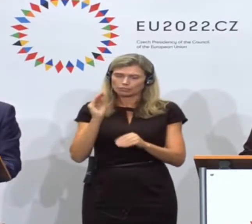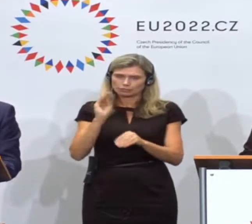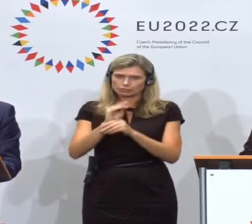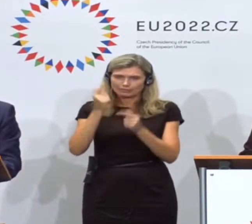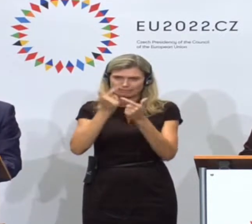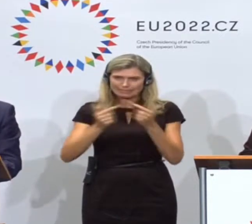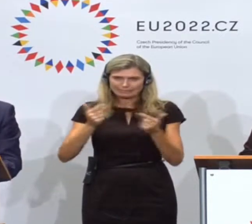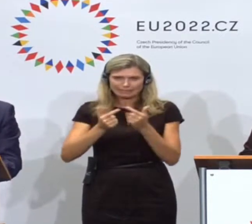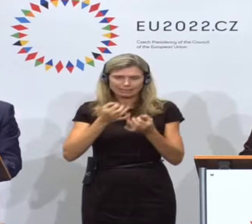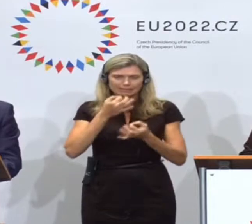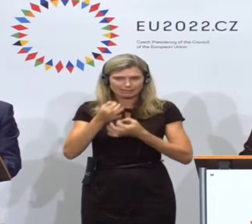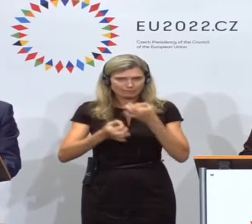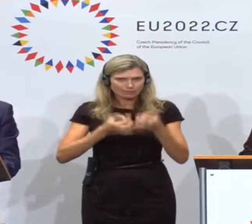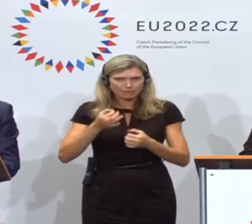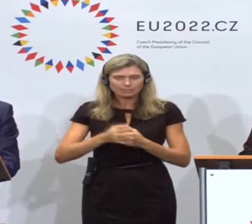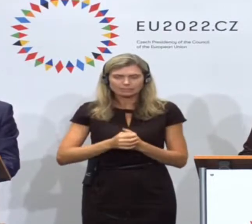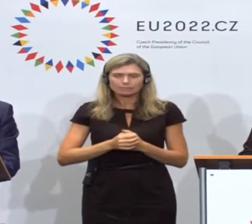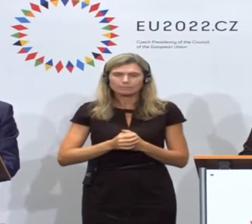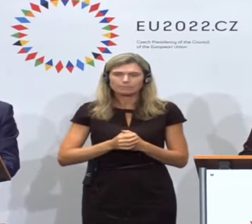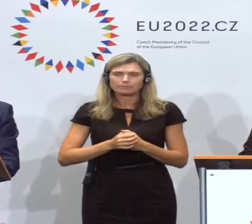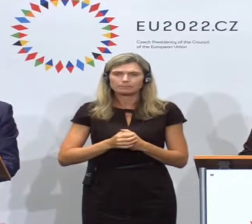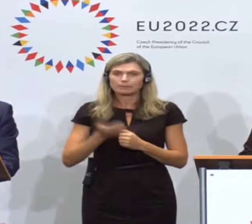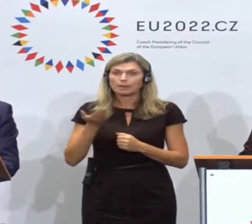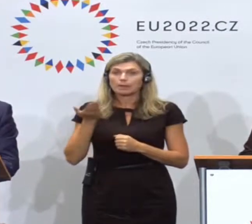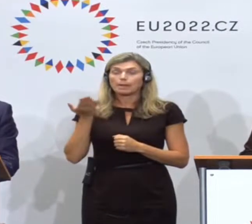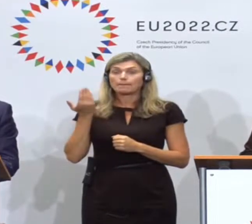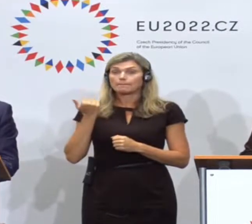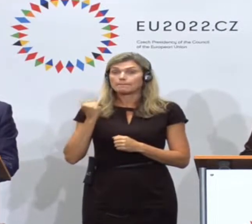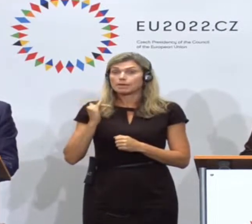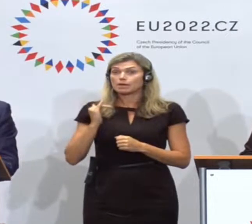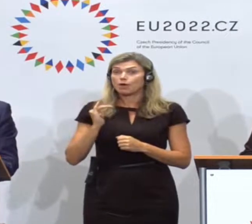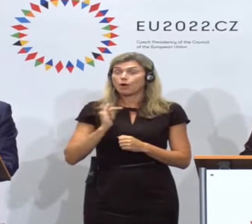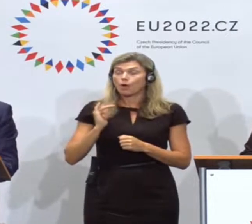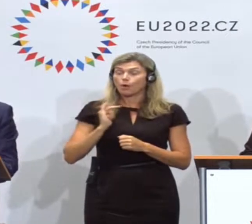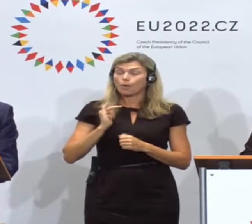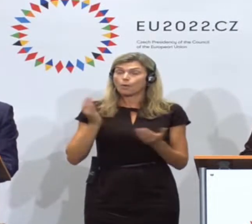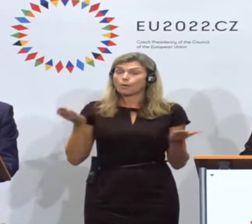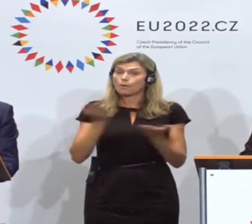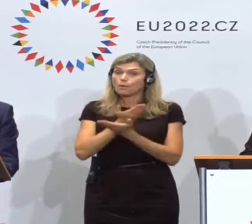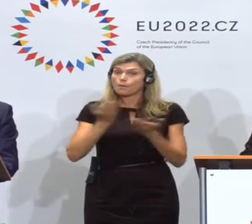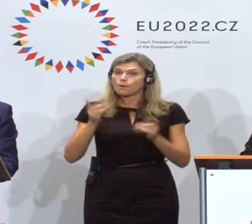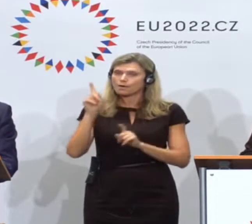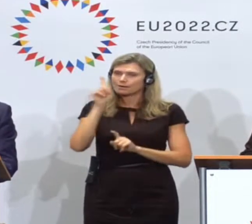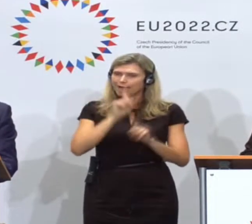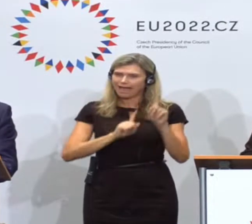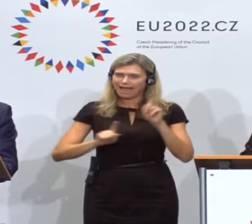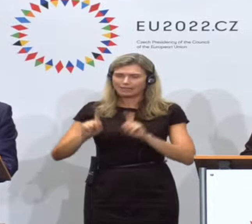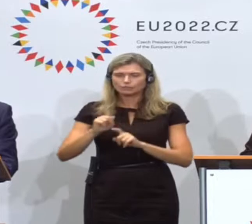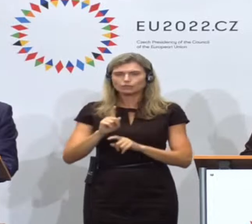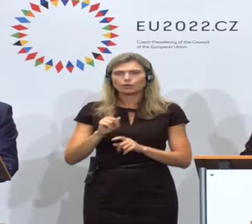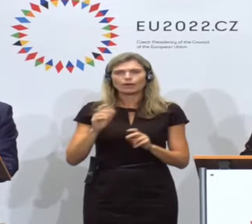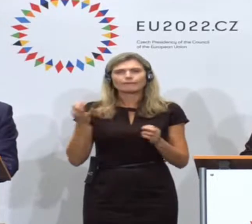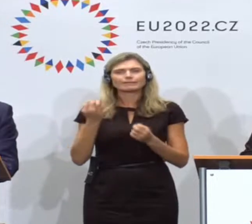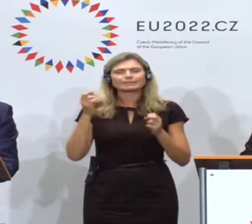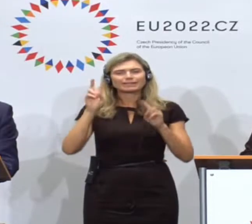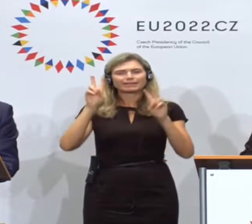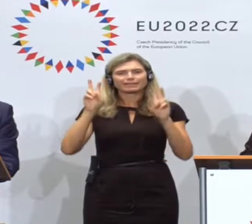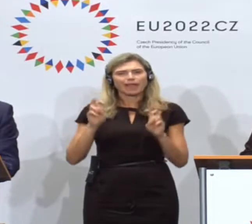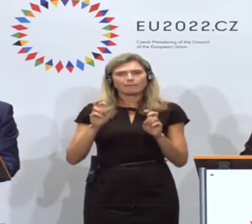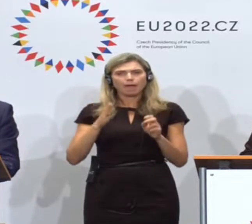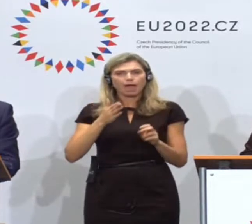interesting exchange of view on how to boost our defense industrial